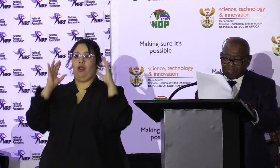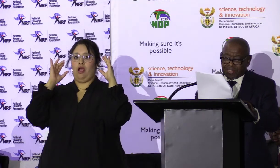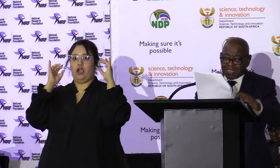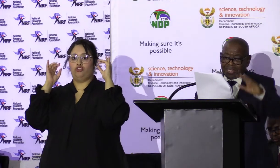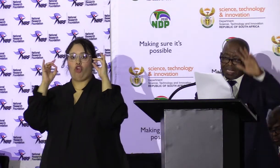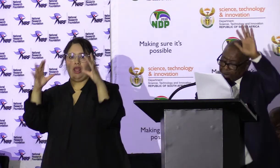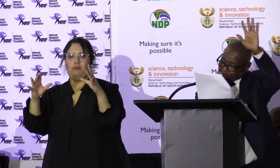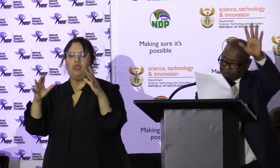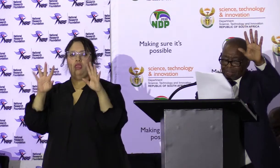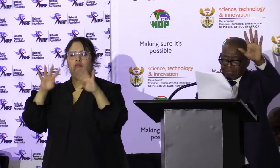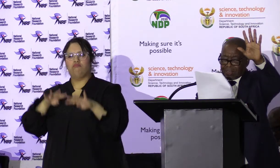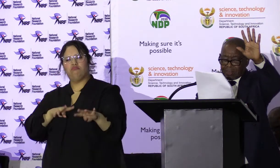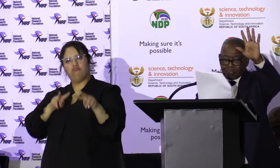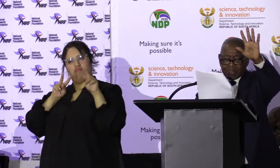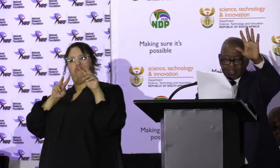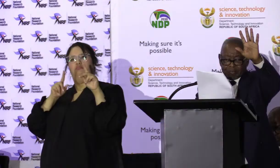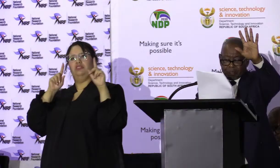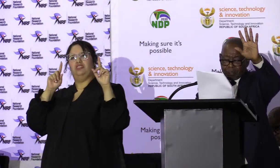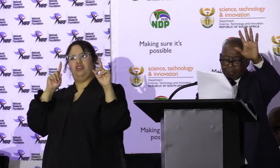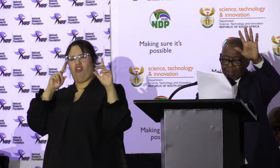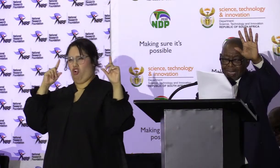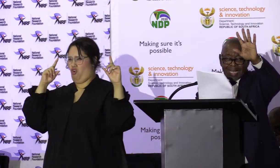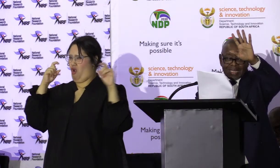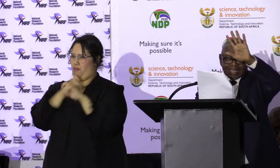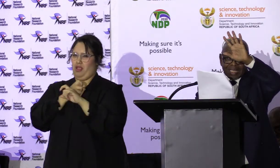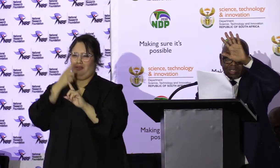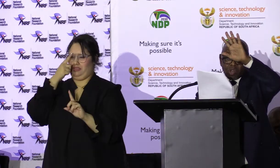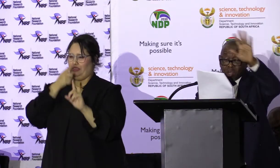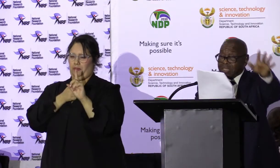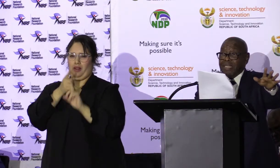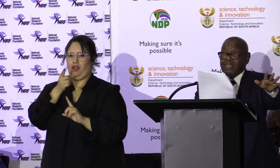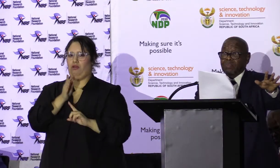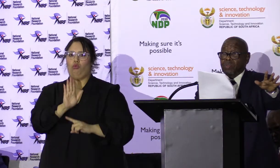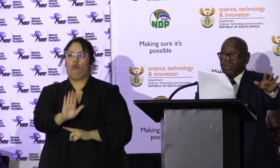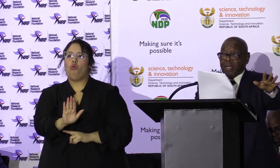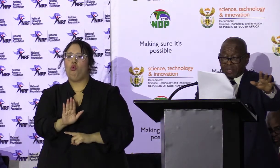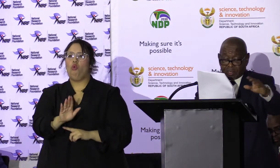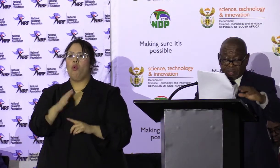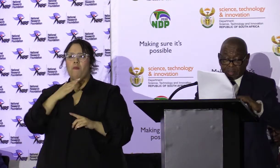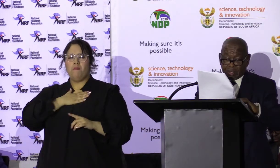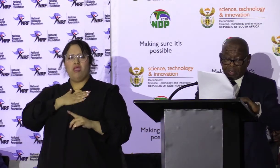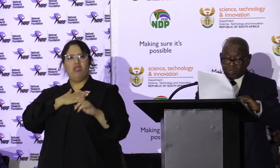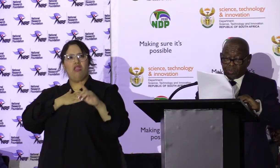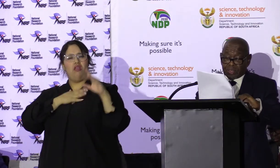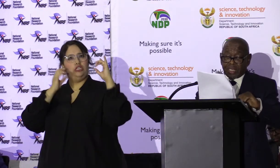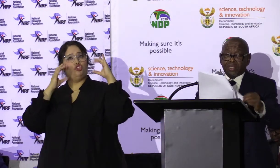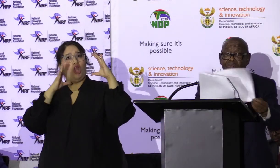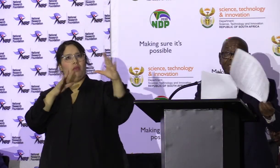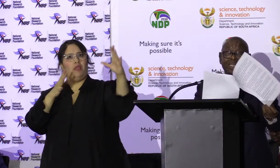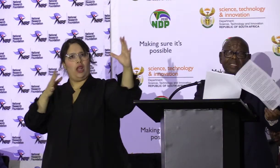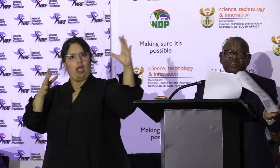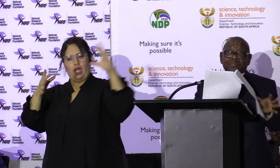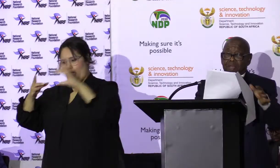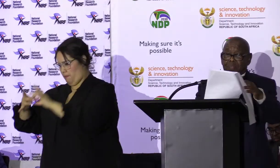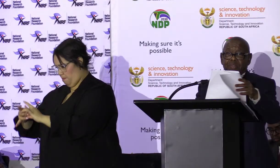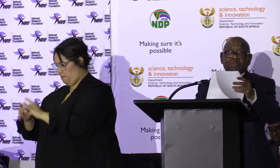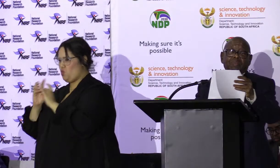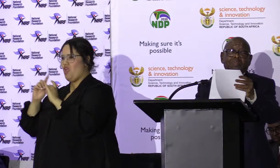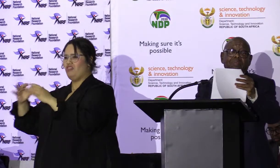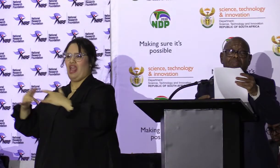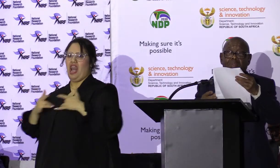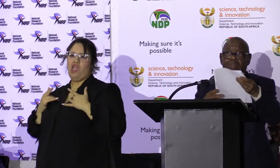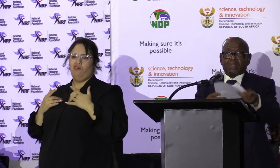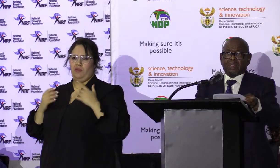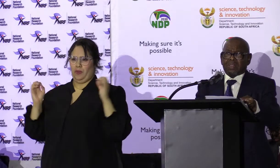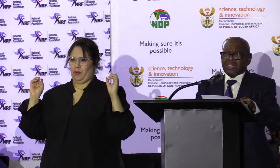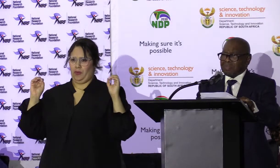often perceived as an abstract discipline that has no tangible connection to the day-to-day needs of our